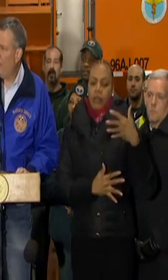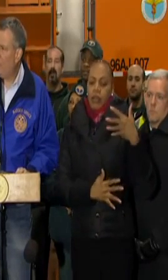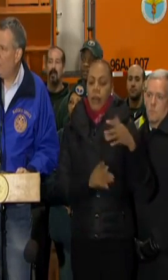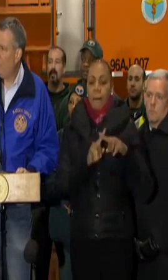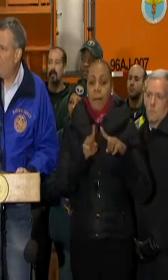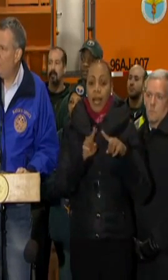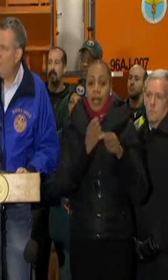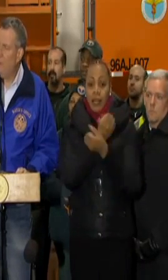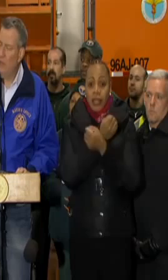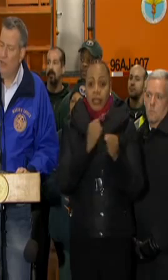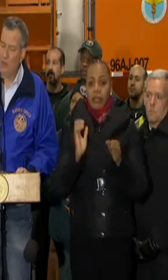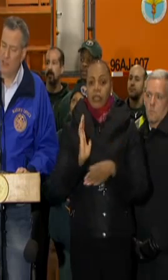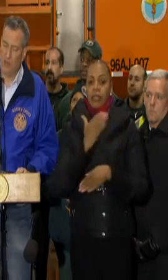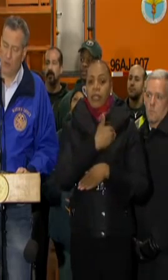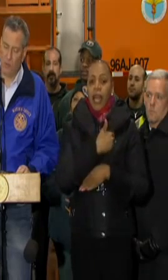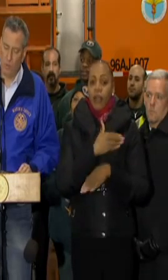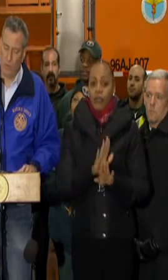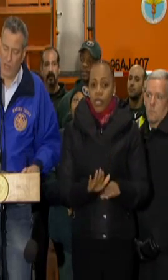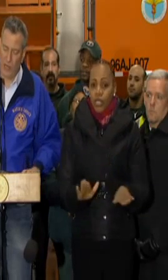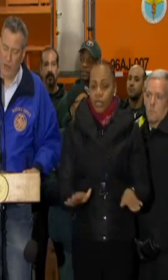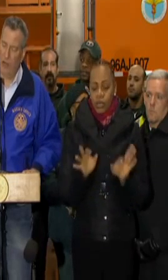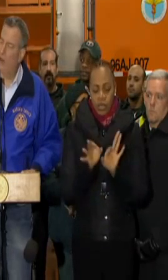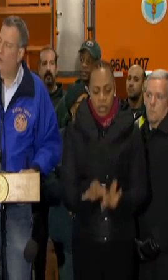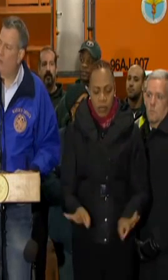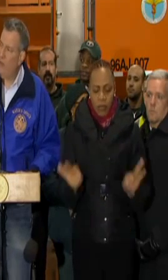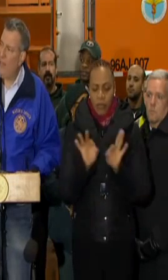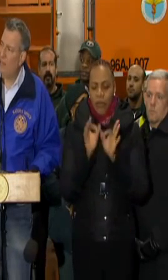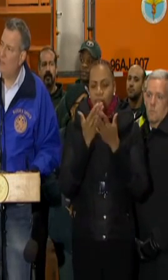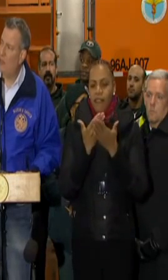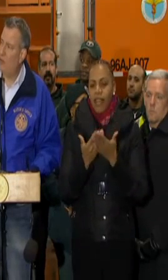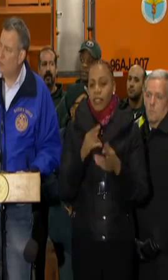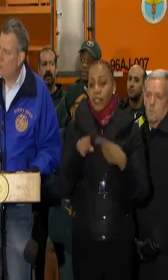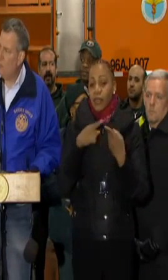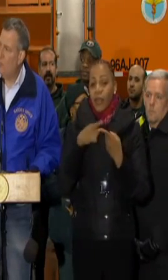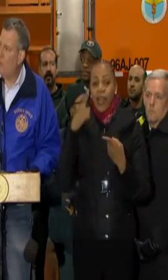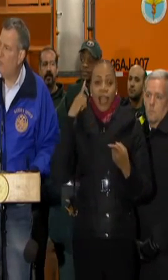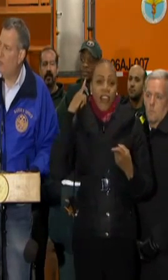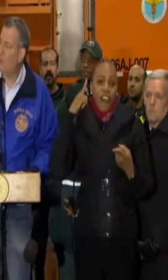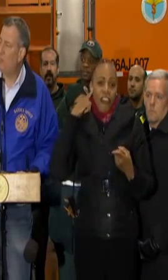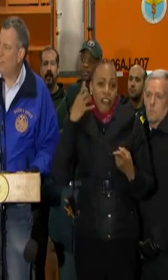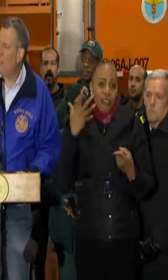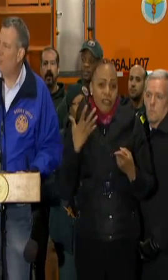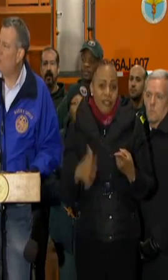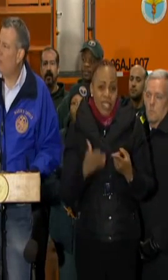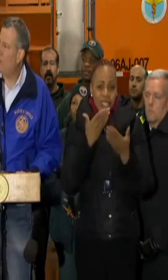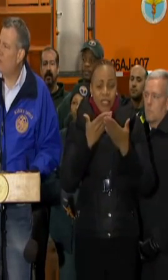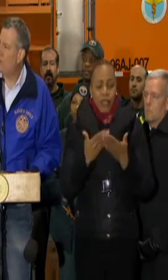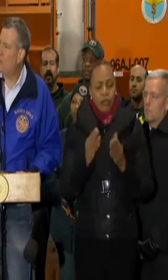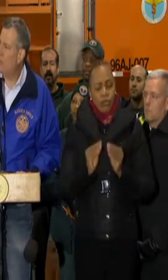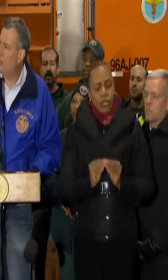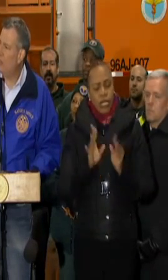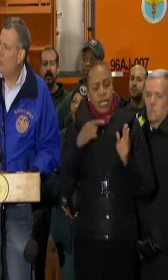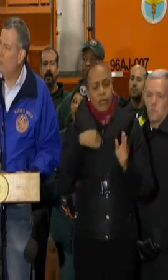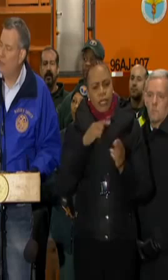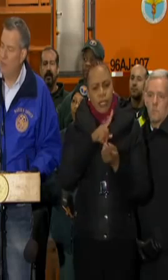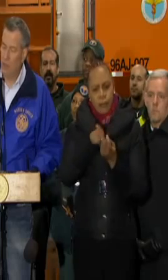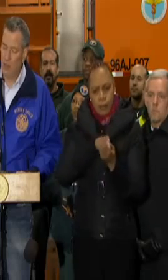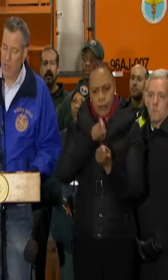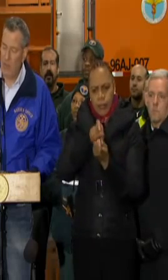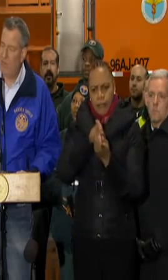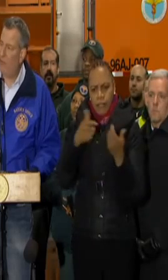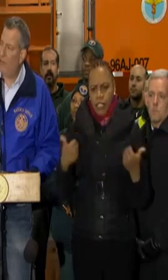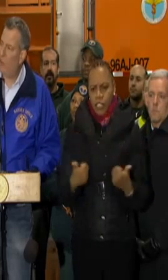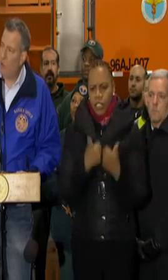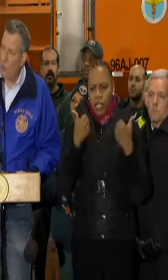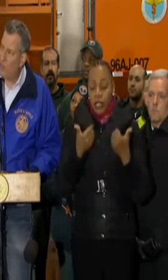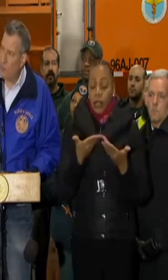important factor here. So when I heard all the facts, it was clear to me there were some particular challenges today.